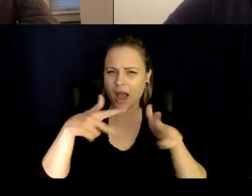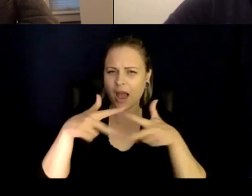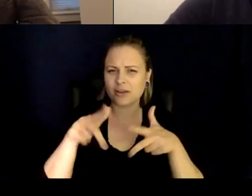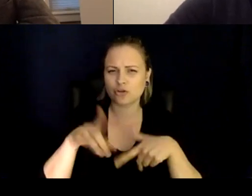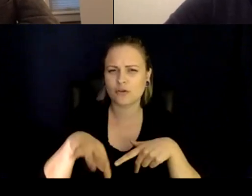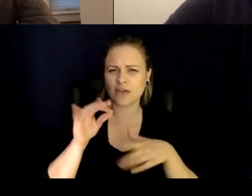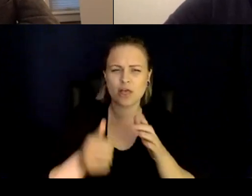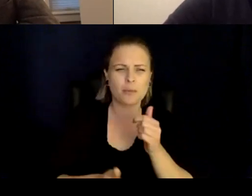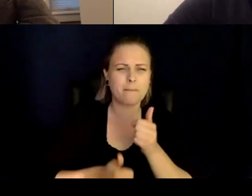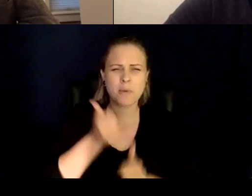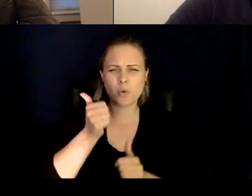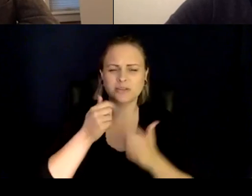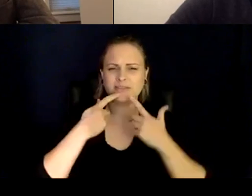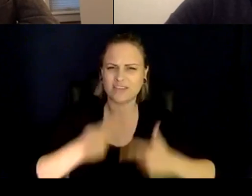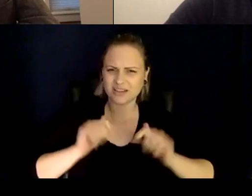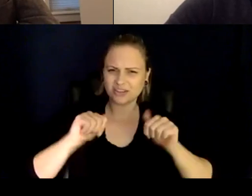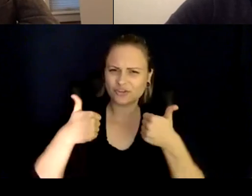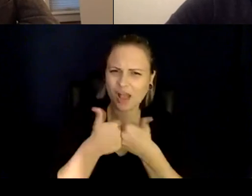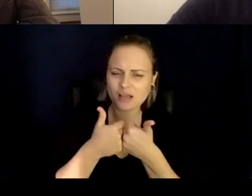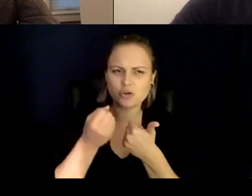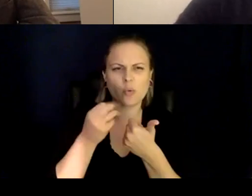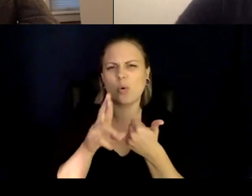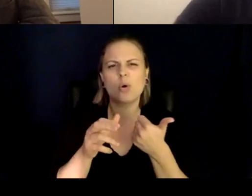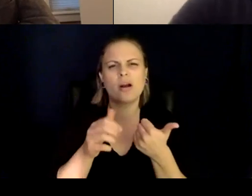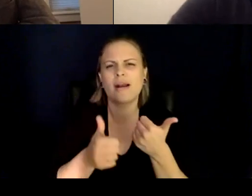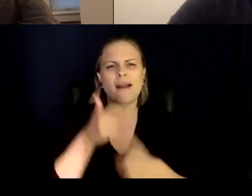physically demanding, or did it change as time went on?